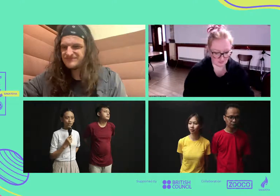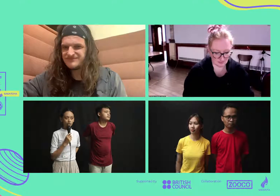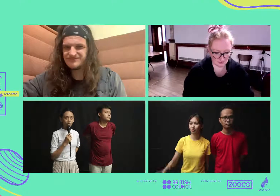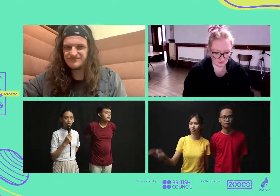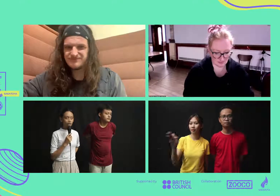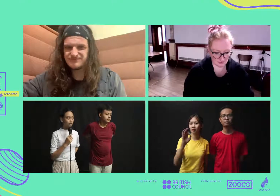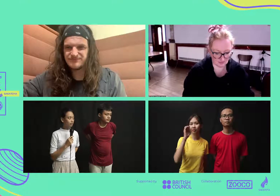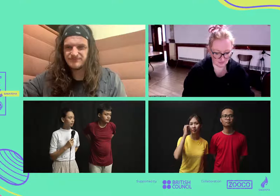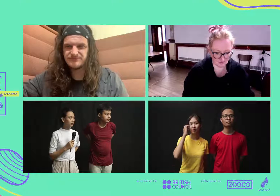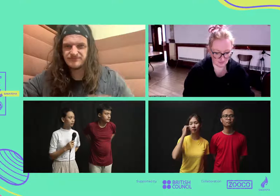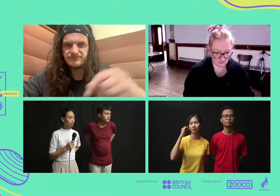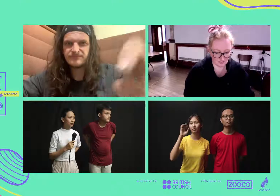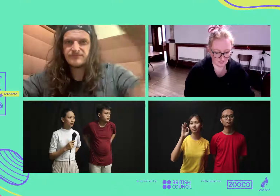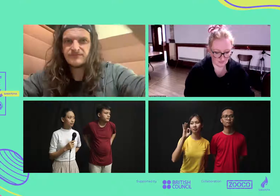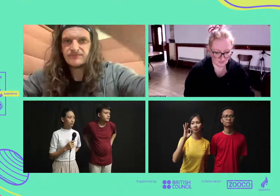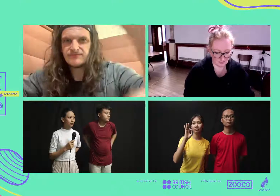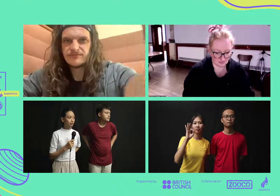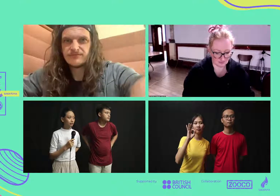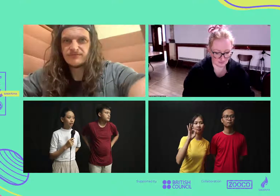Okay.